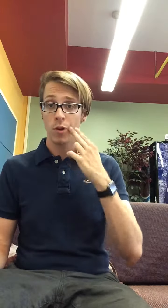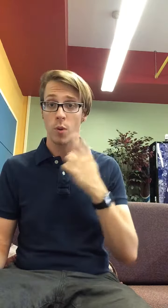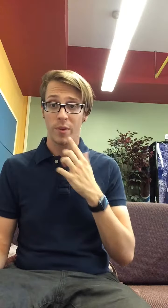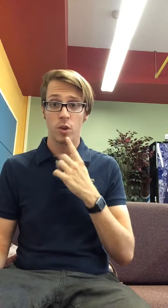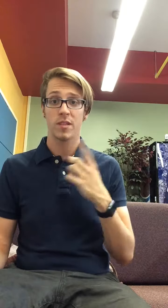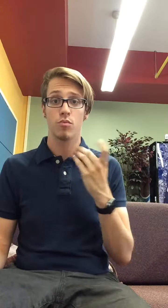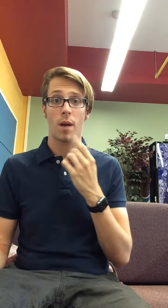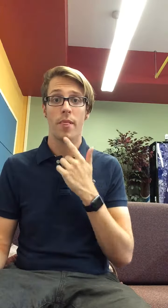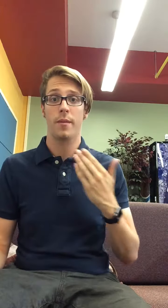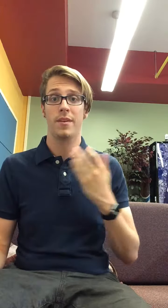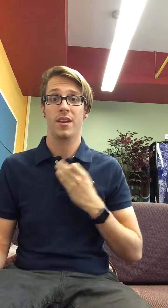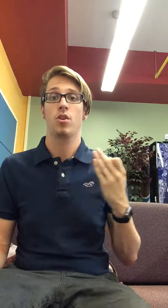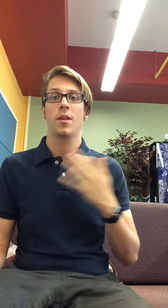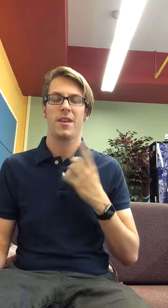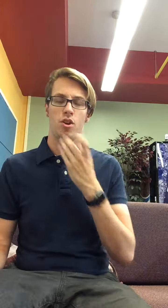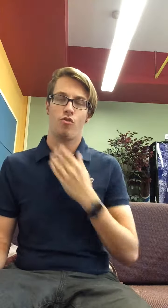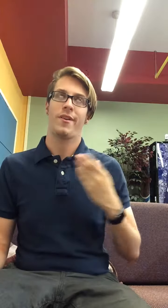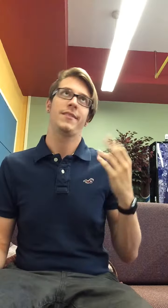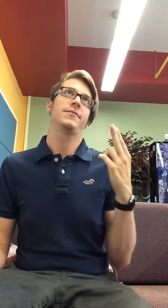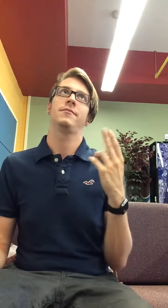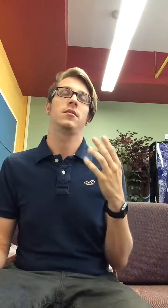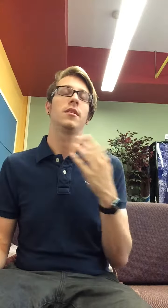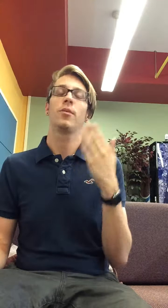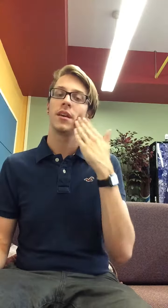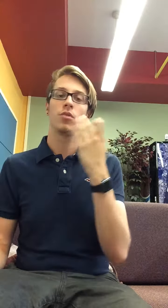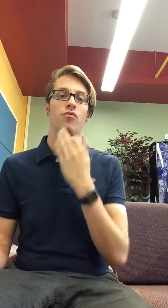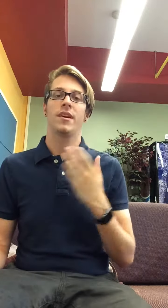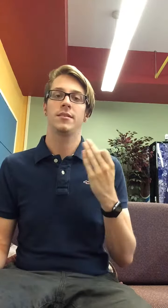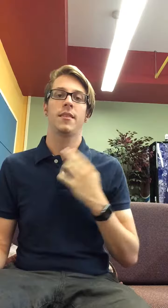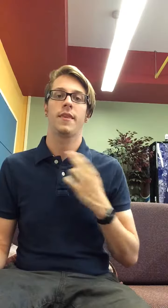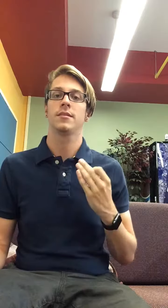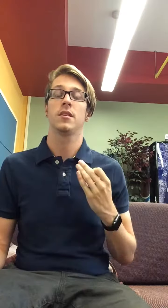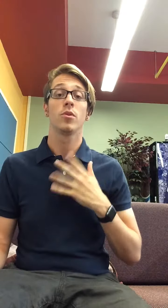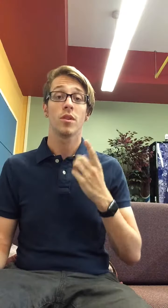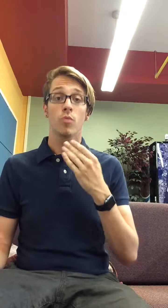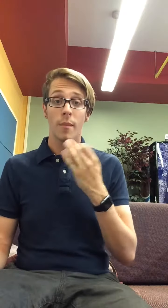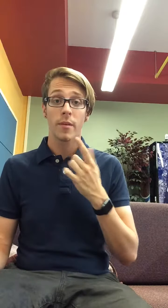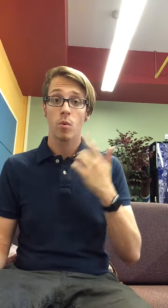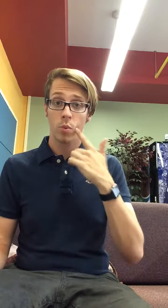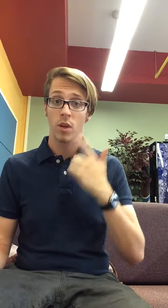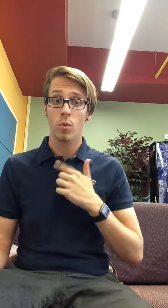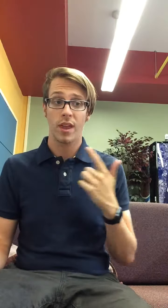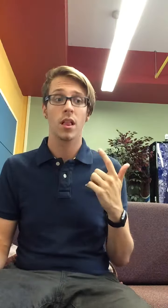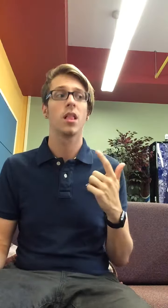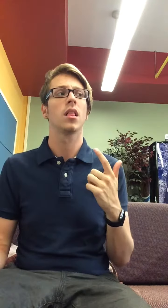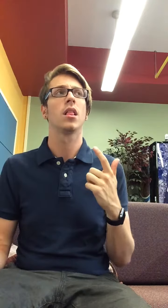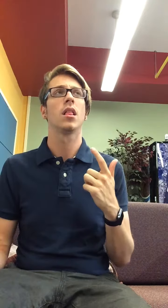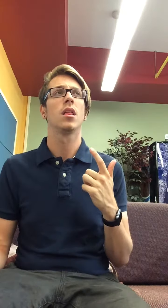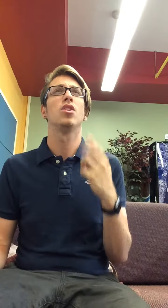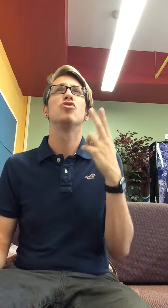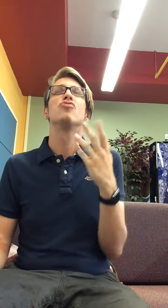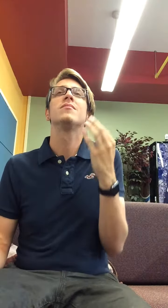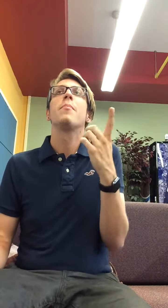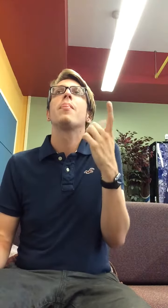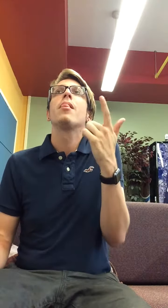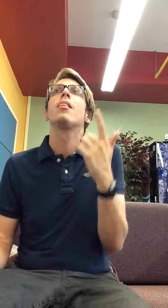let me erase out this. When we do this problem, we are going to just plug in these four